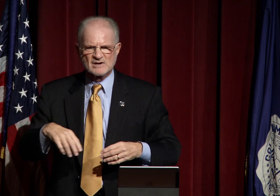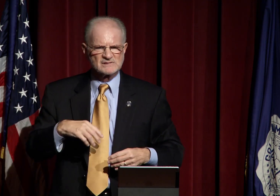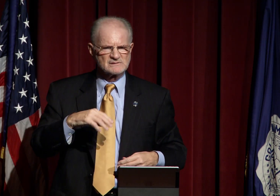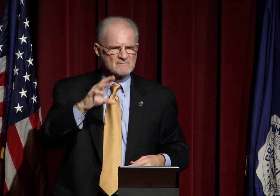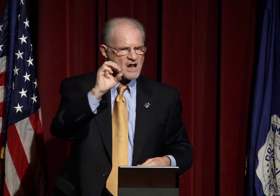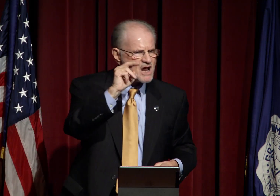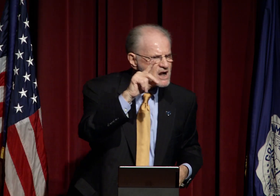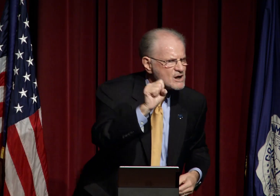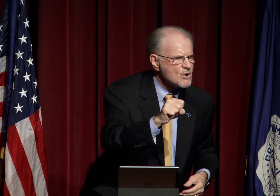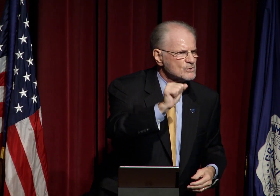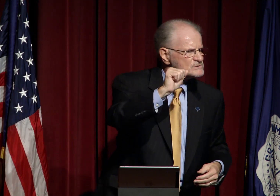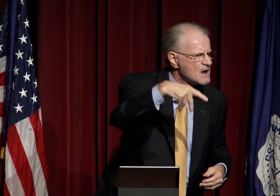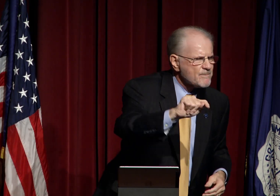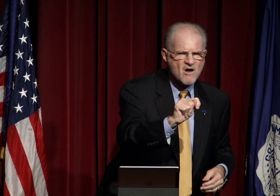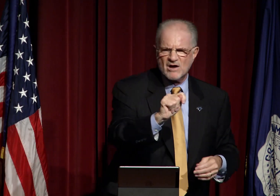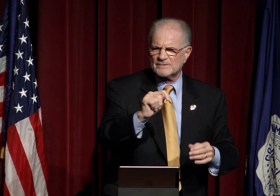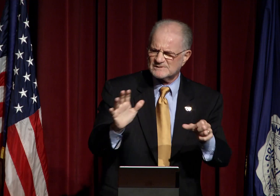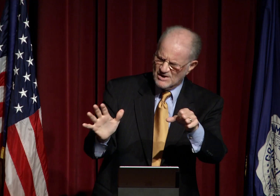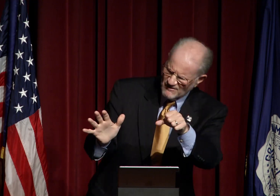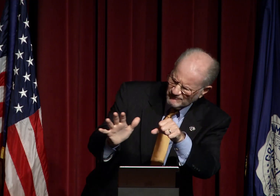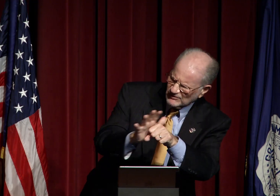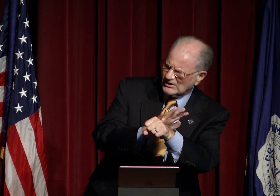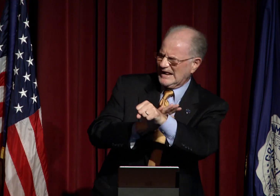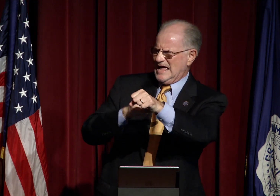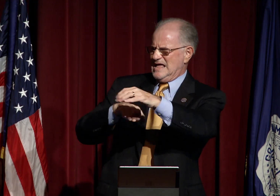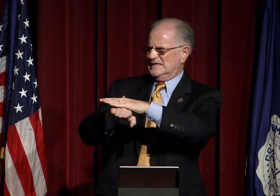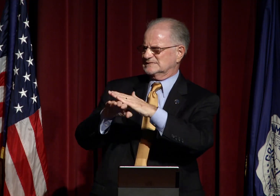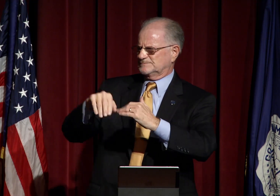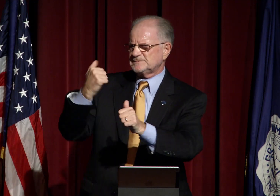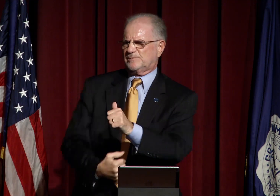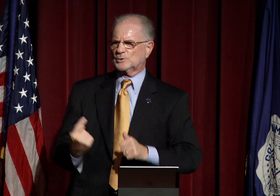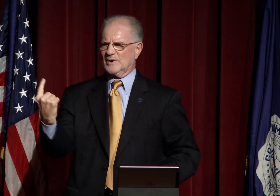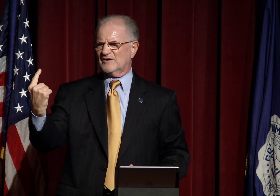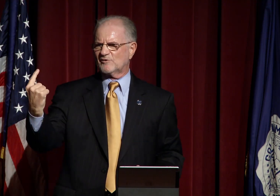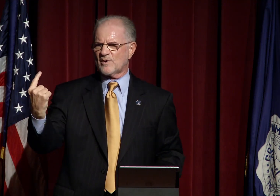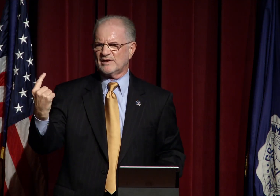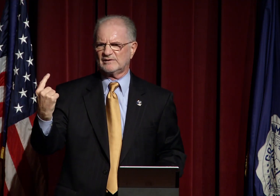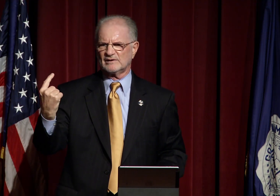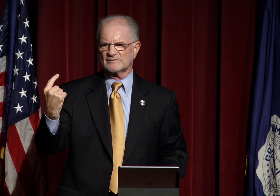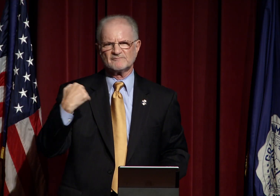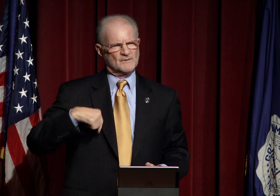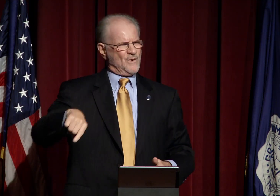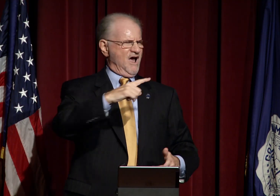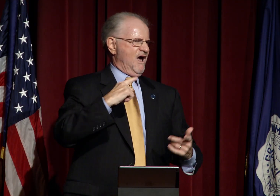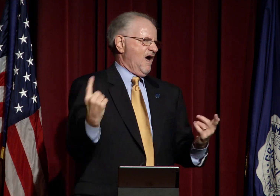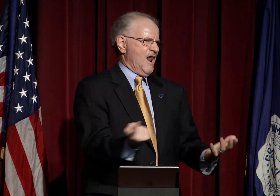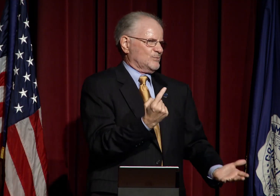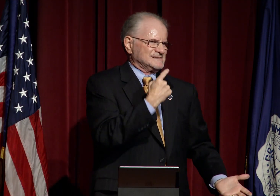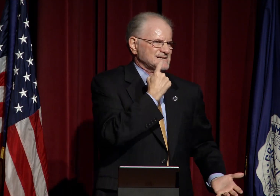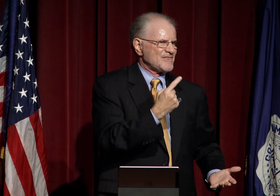It's about the buildings, stores, restaurants, residences, all being accessible to everyone.